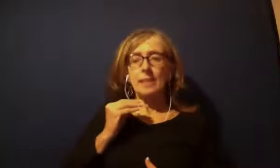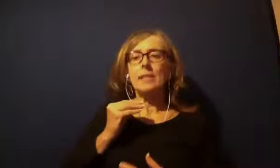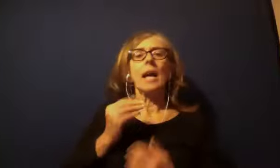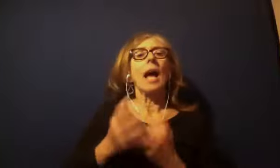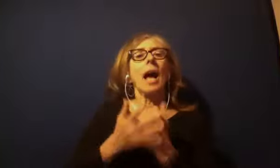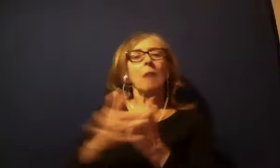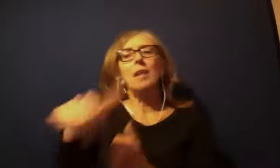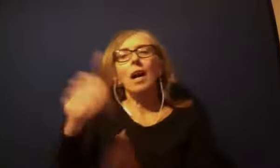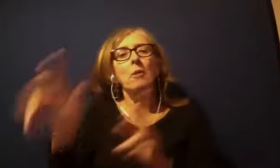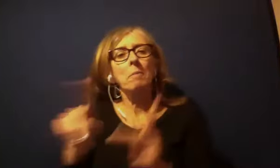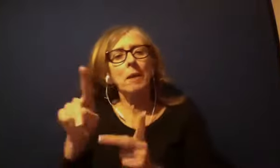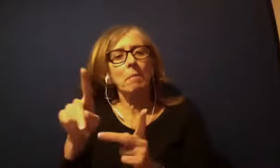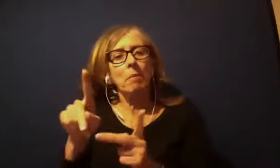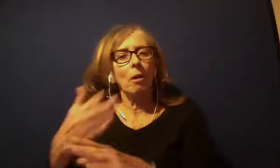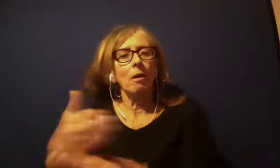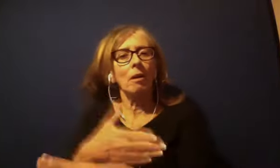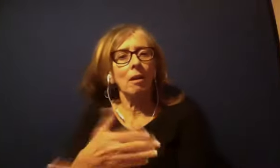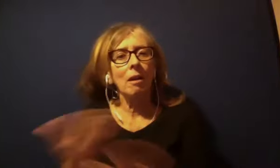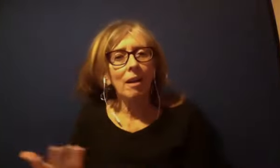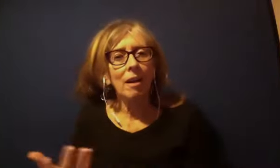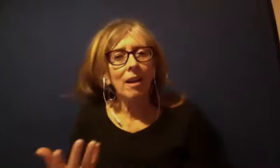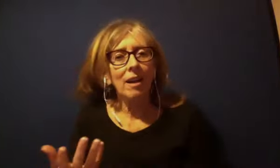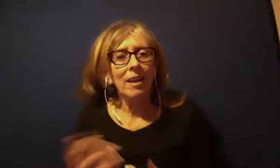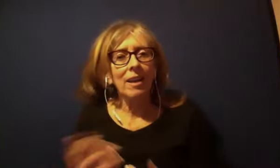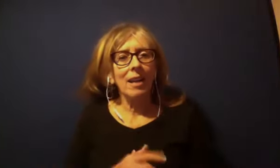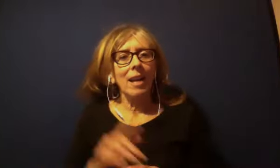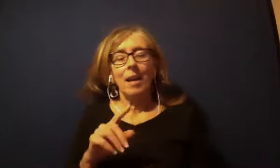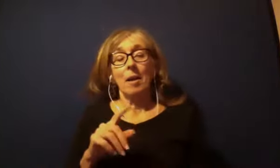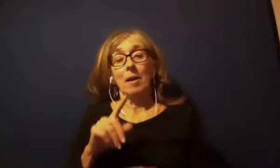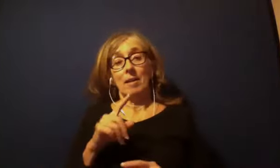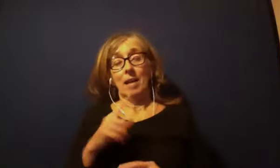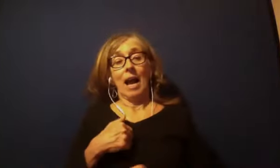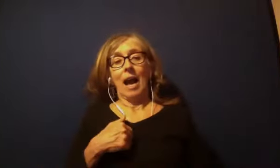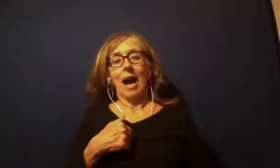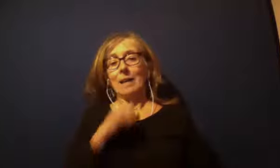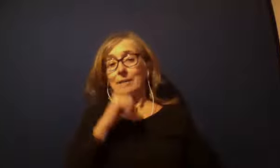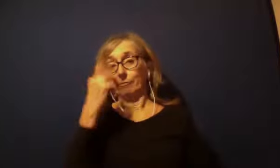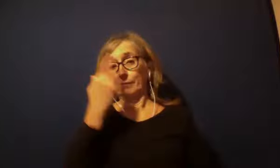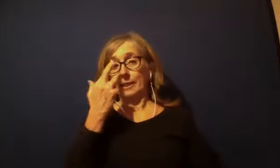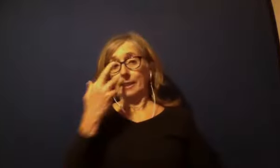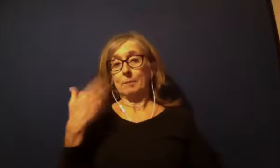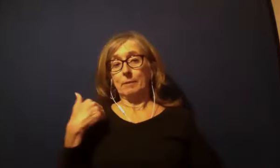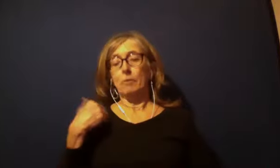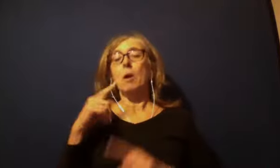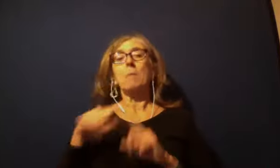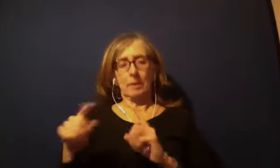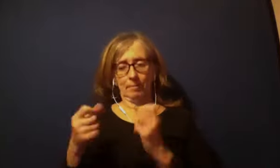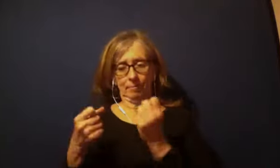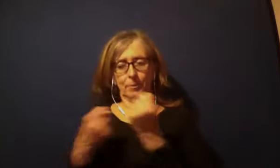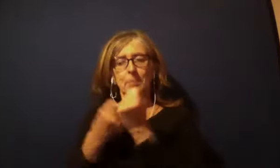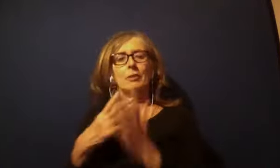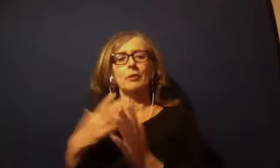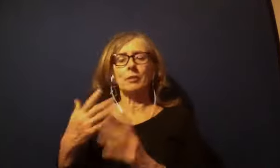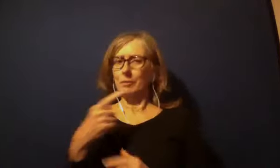never experienced that unless, again, I was, pushed along by my sponsor and included in these events, included in this